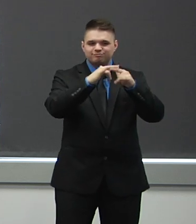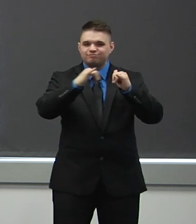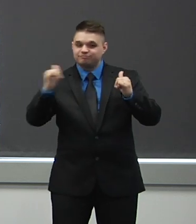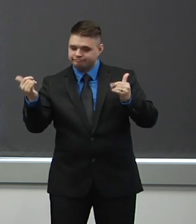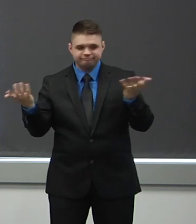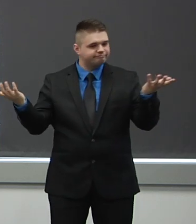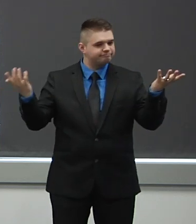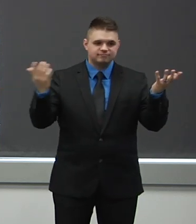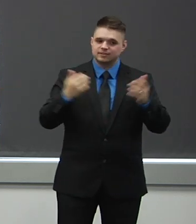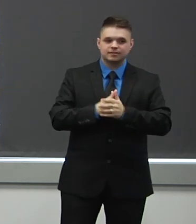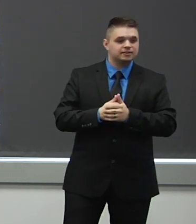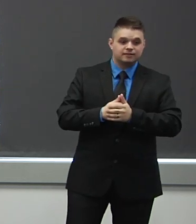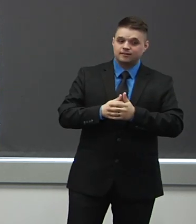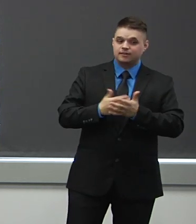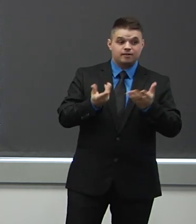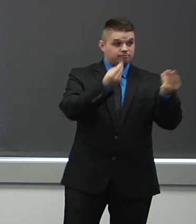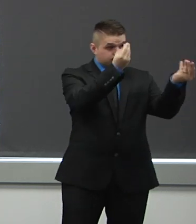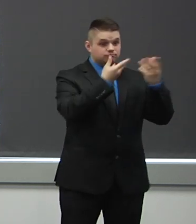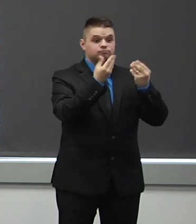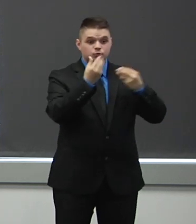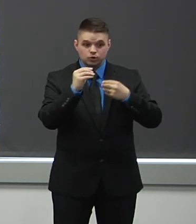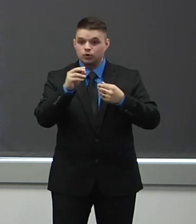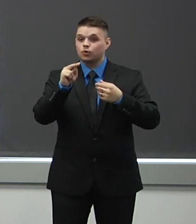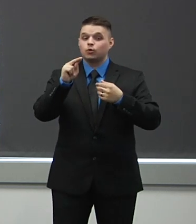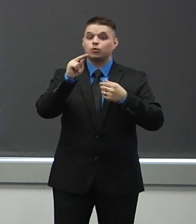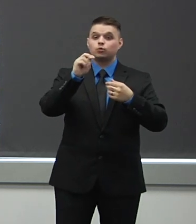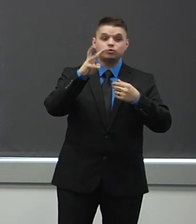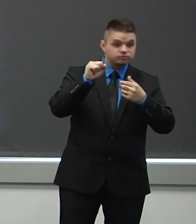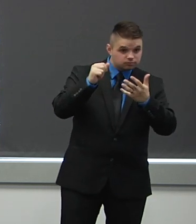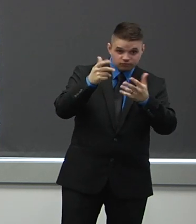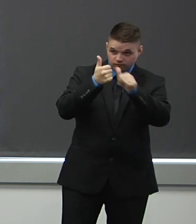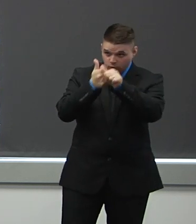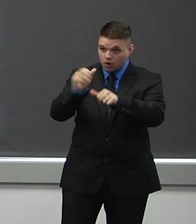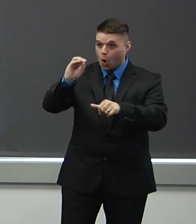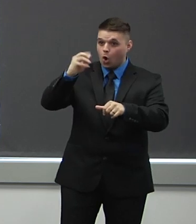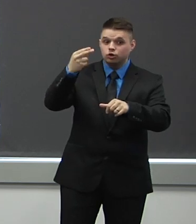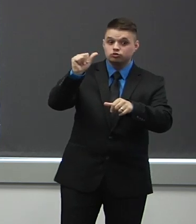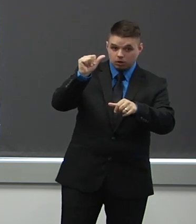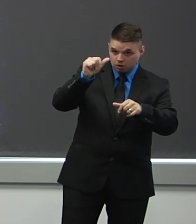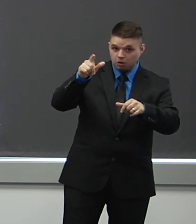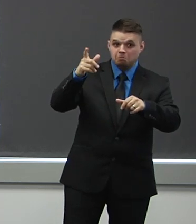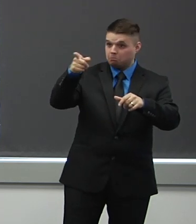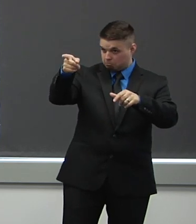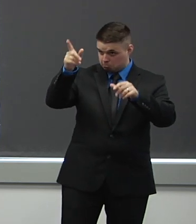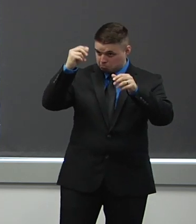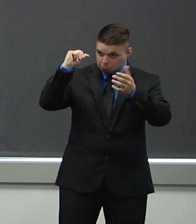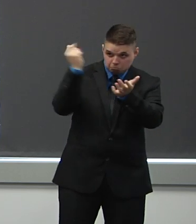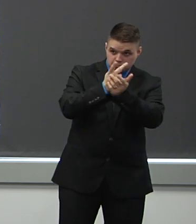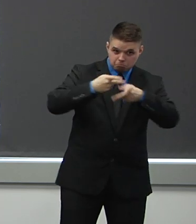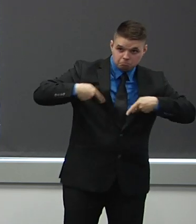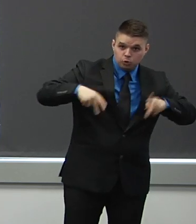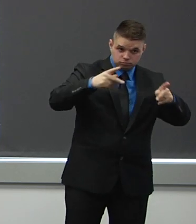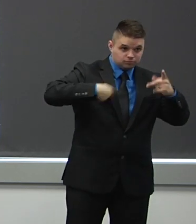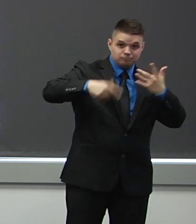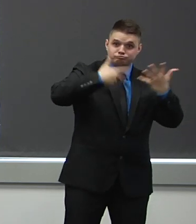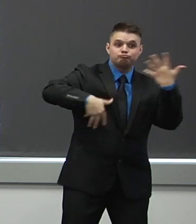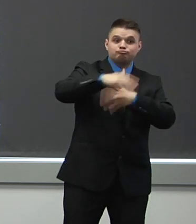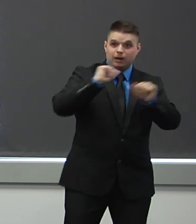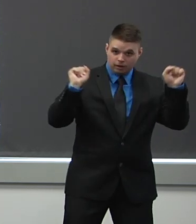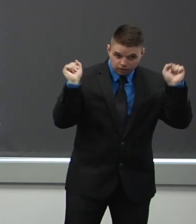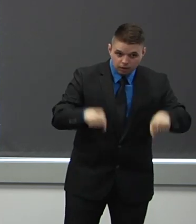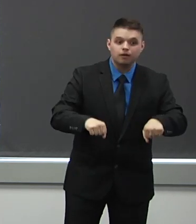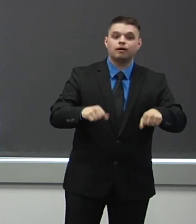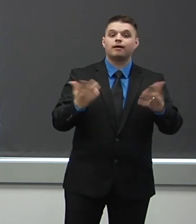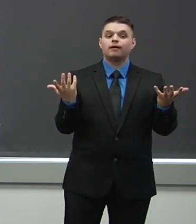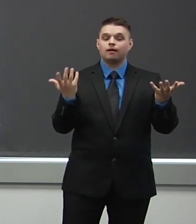Oregon Health Authority to understand when social distancing can be lifted or when there may be opportunities to hold those kinds of events. The guidance that we're